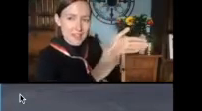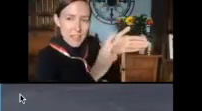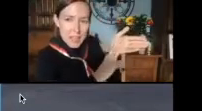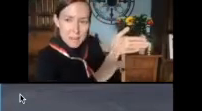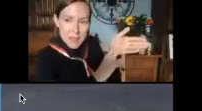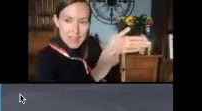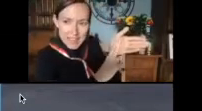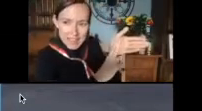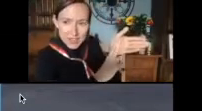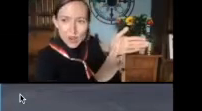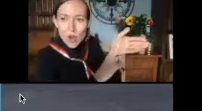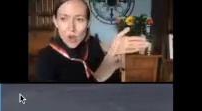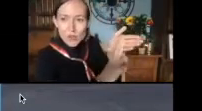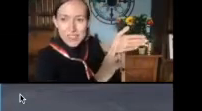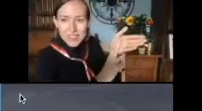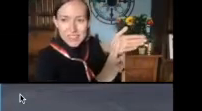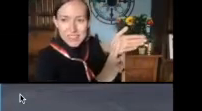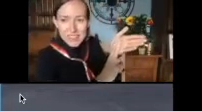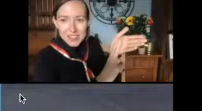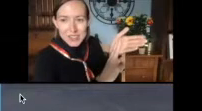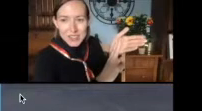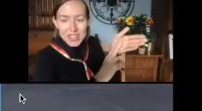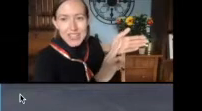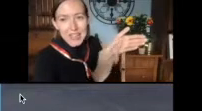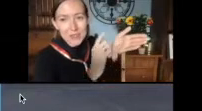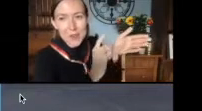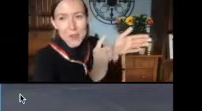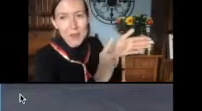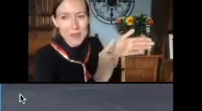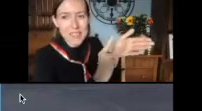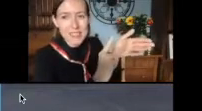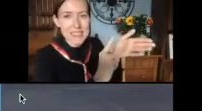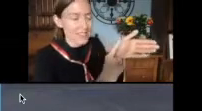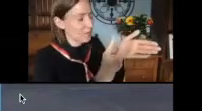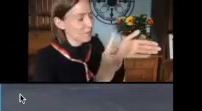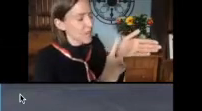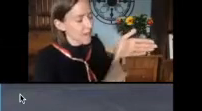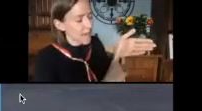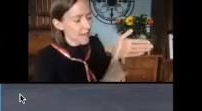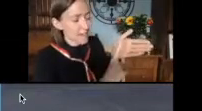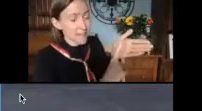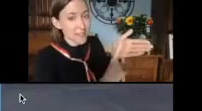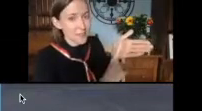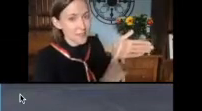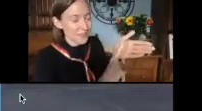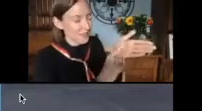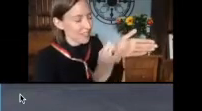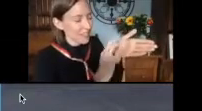L, M, and N are all right here together. So you can kind of remember those as a set. L,